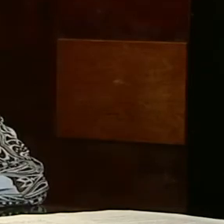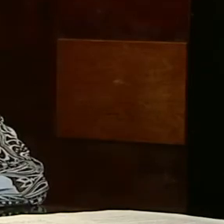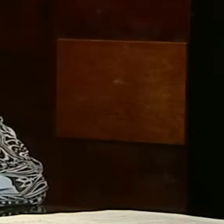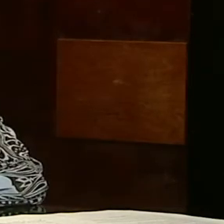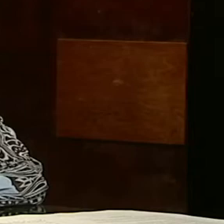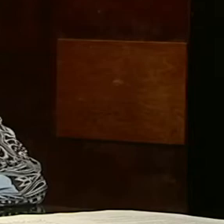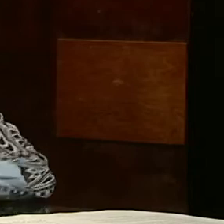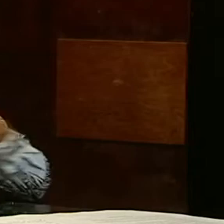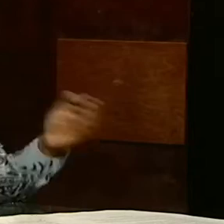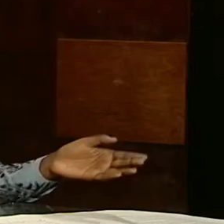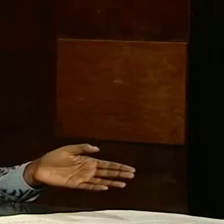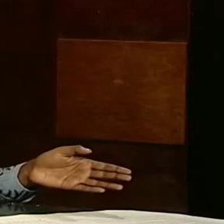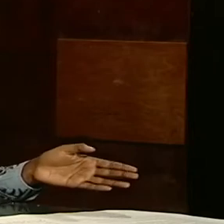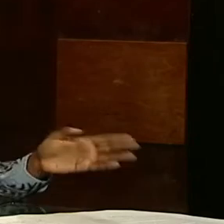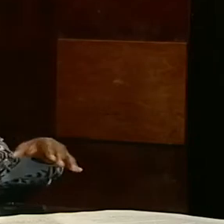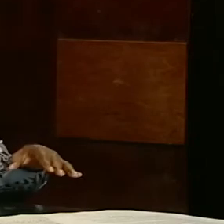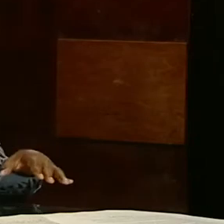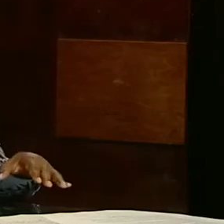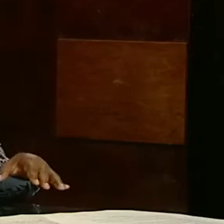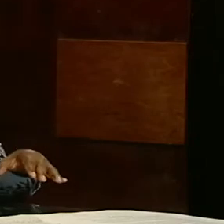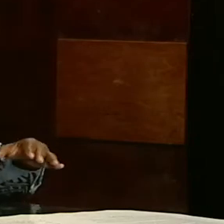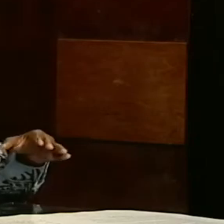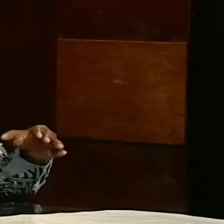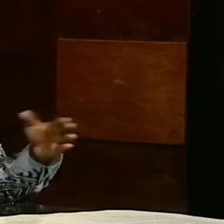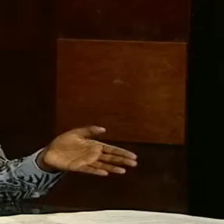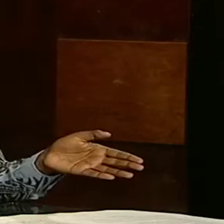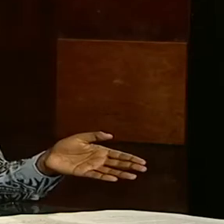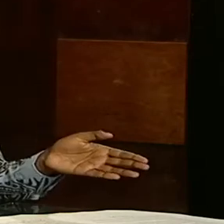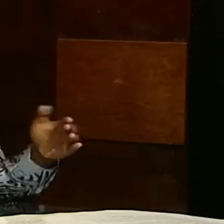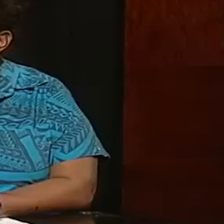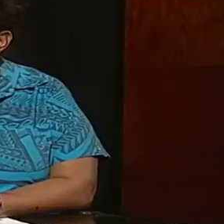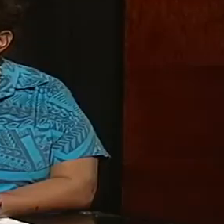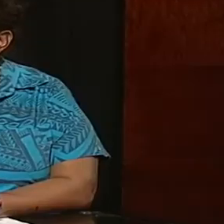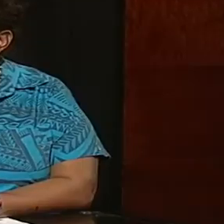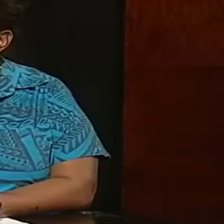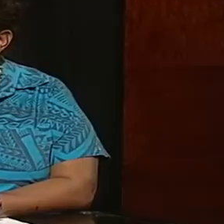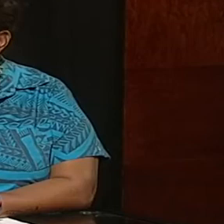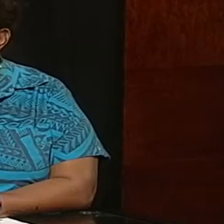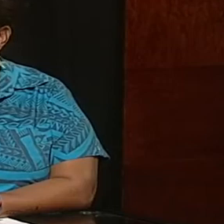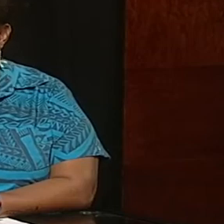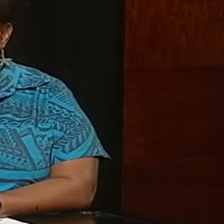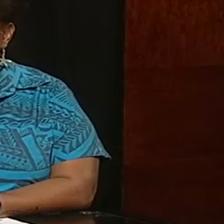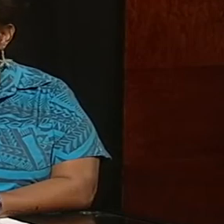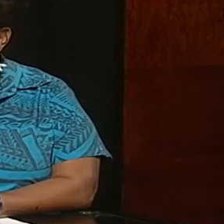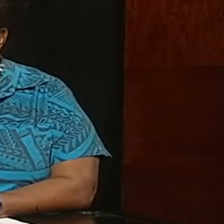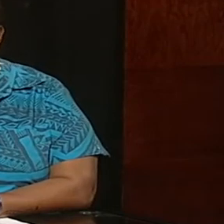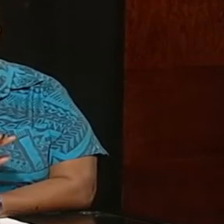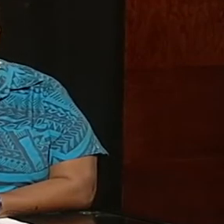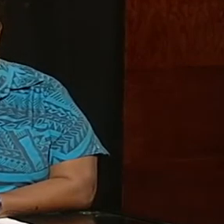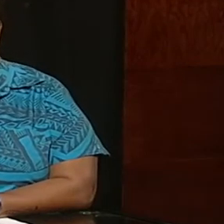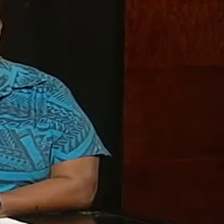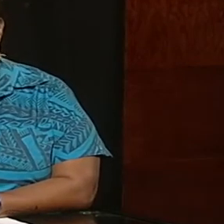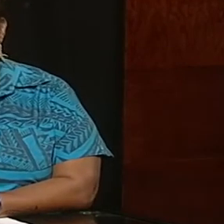him too. Long behind him all school talk where only give him long abruce him sick COVID-19. Now all